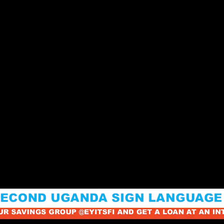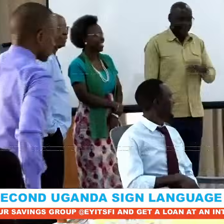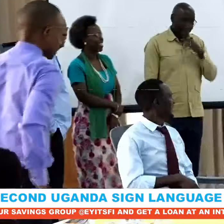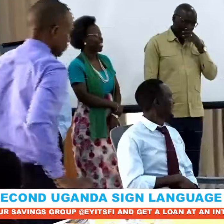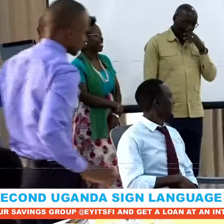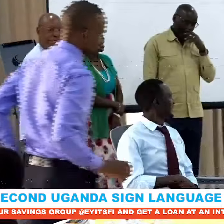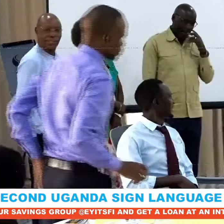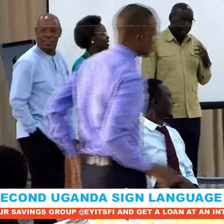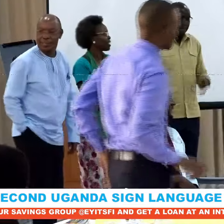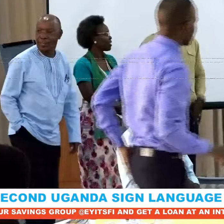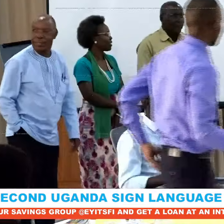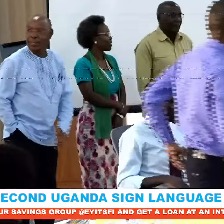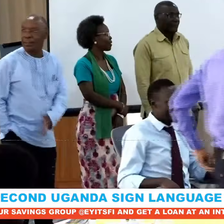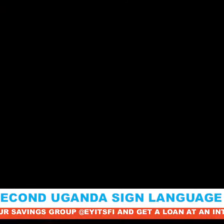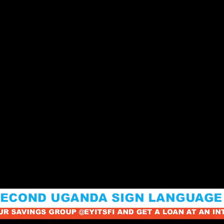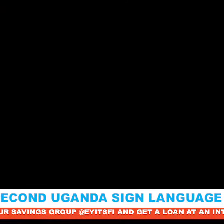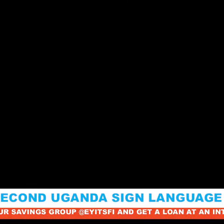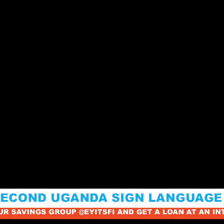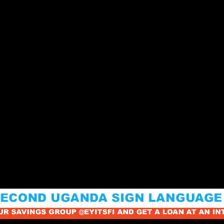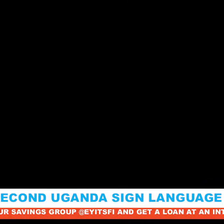Come this side. You